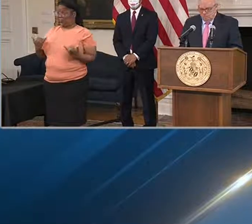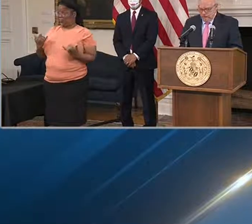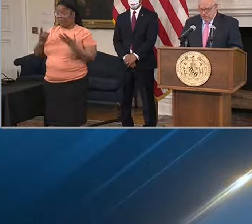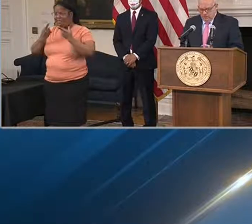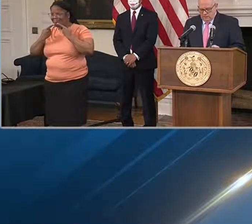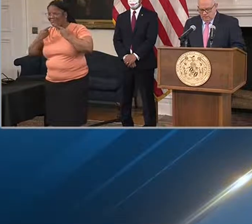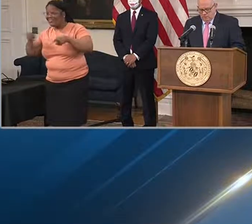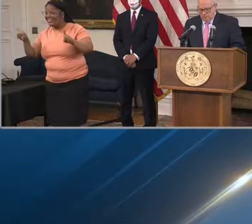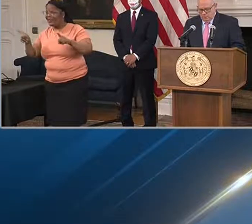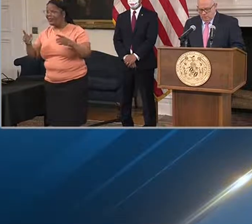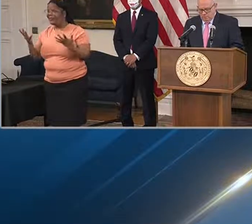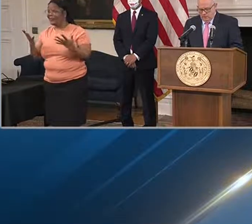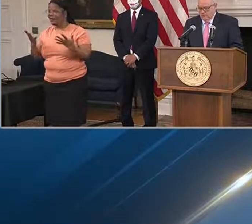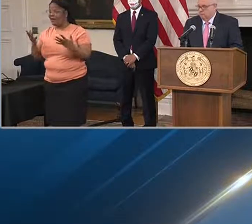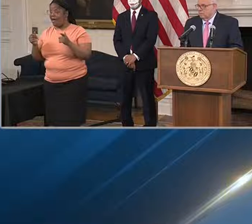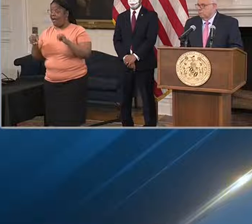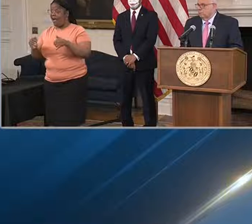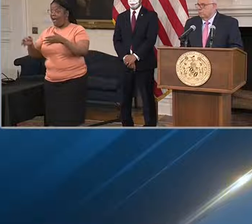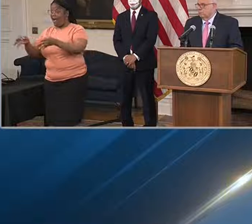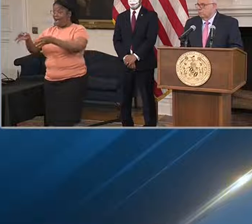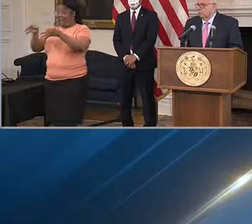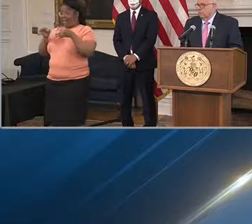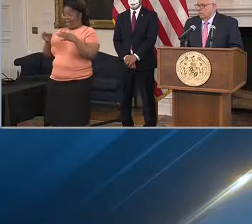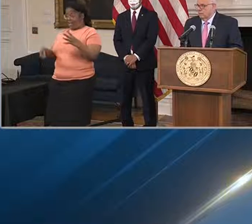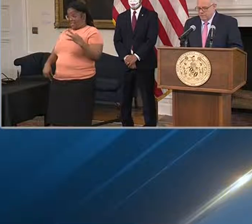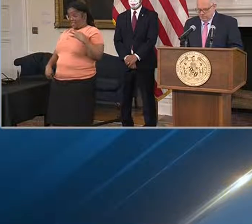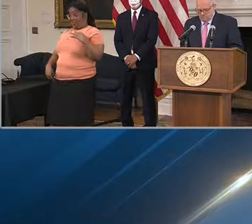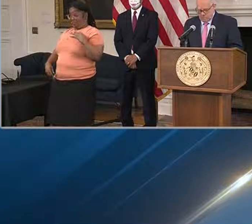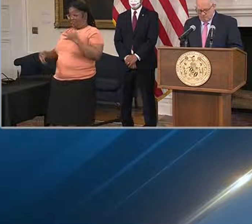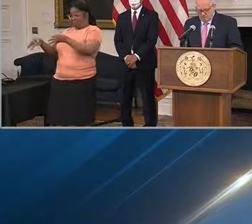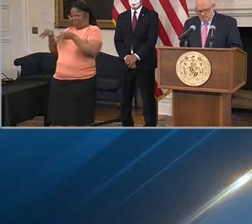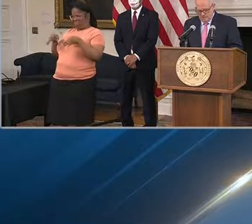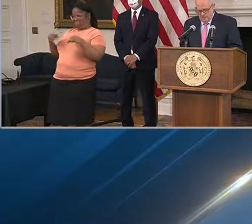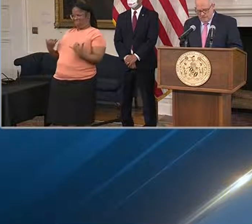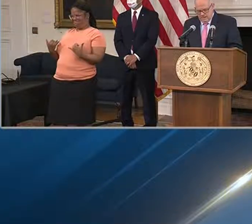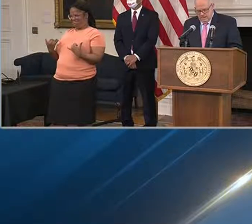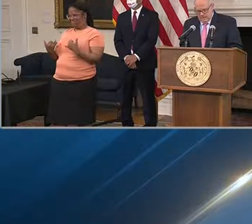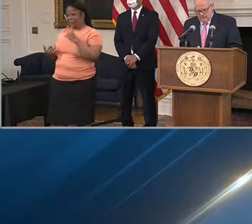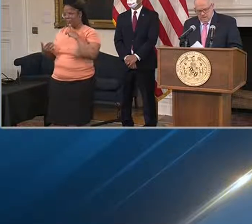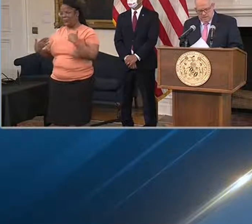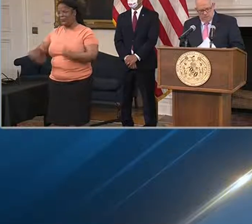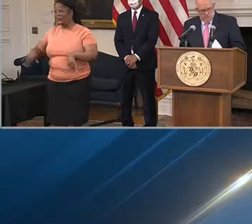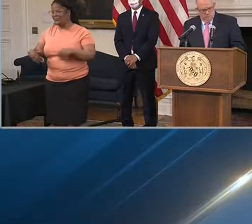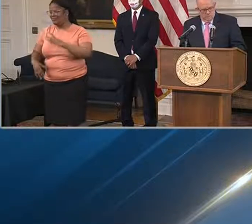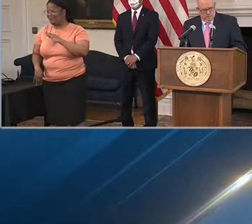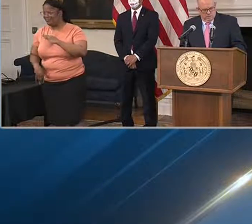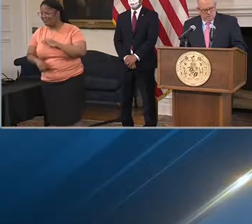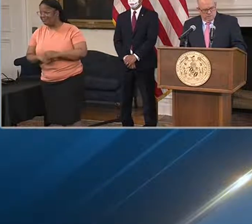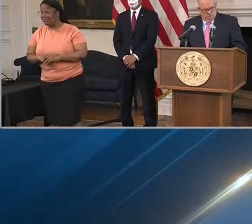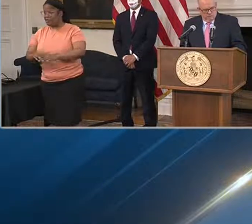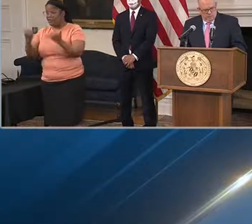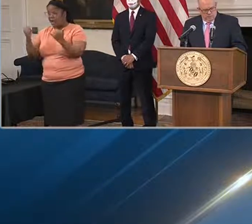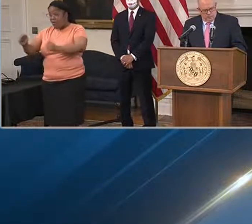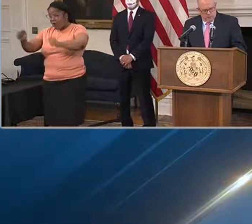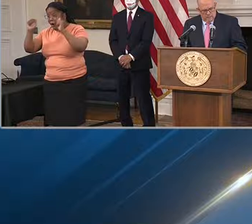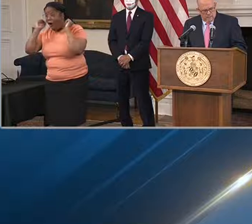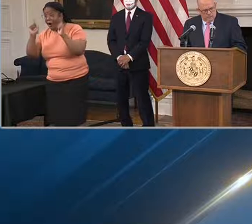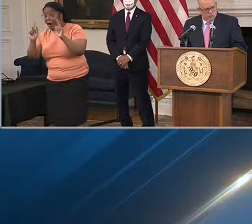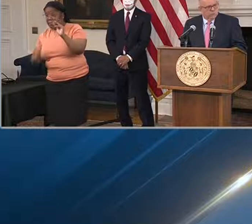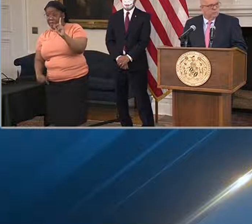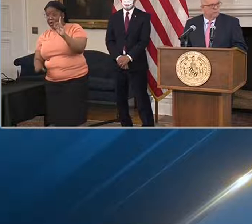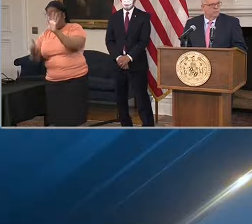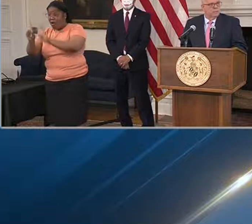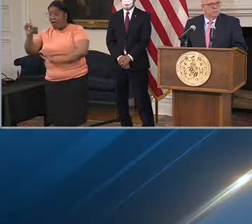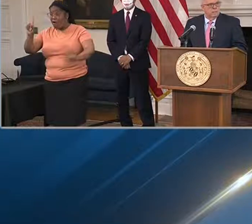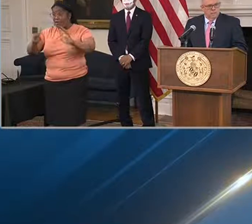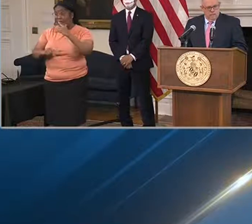acceleration of the vaccine eligibility phases to earlier than anticipated. Any and all Marylanders 16